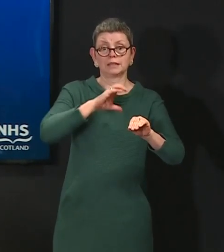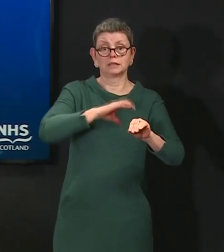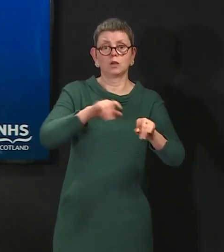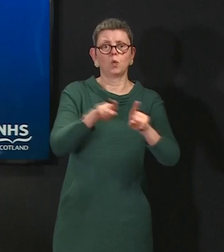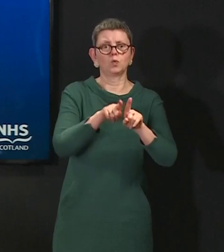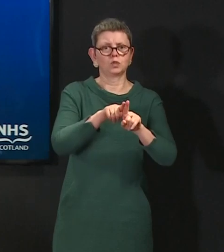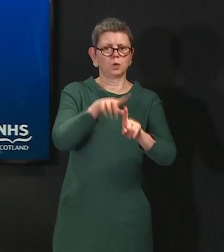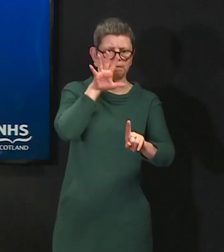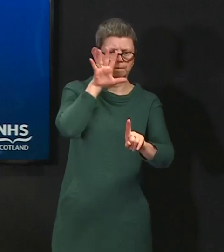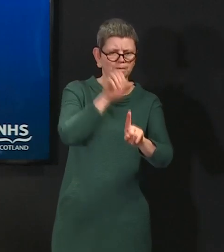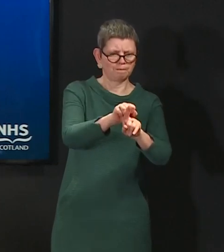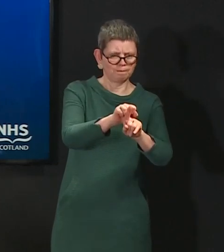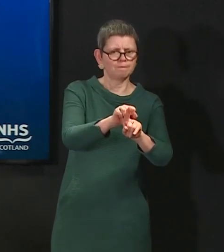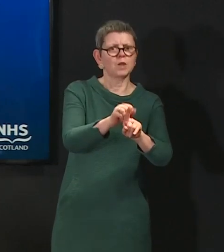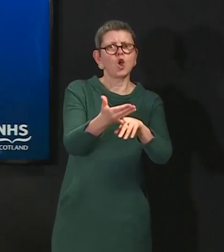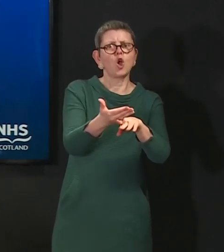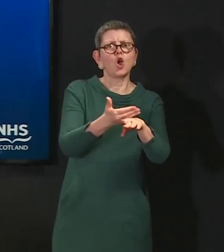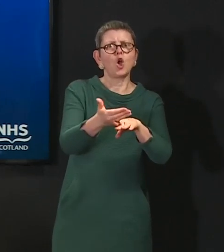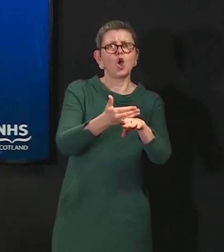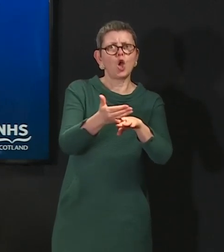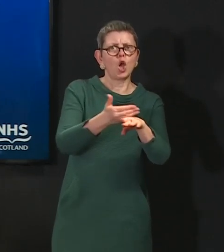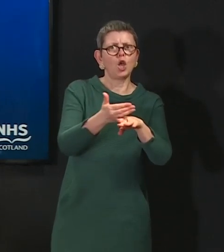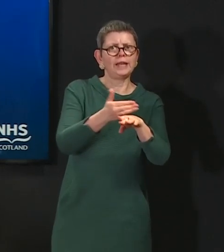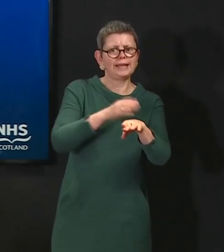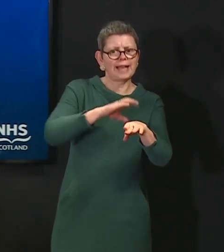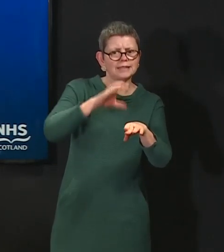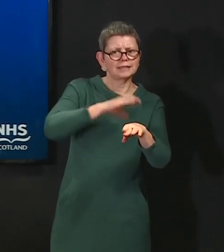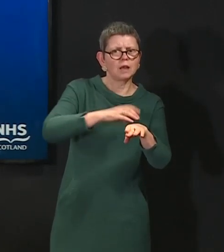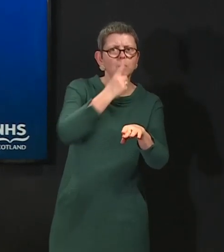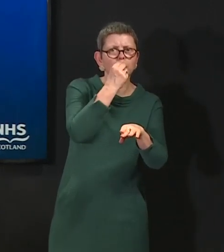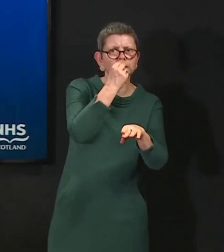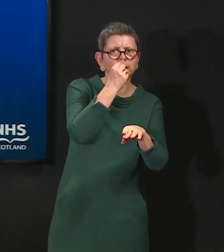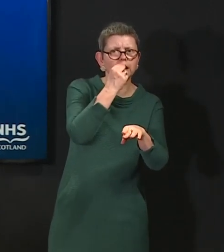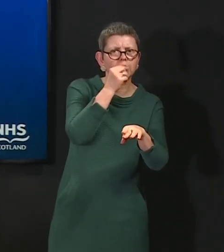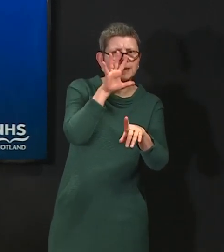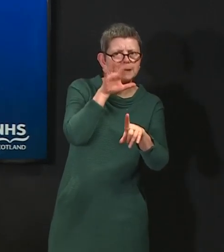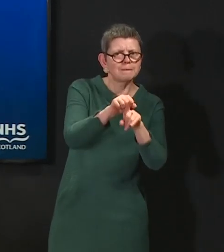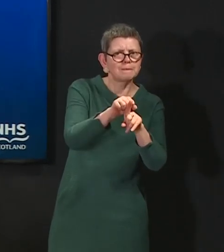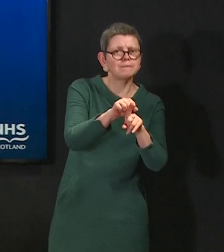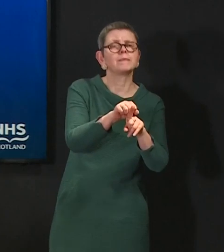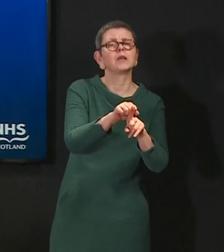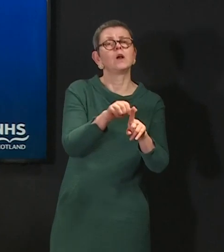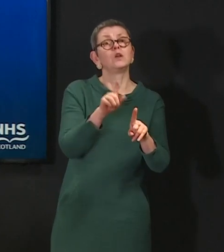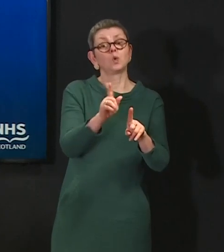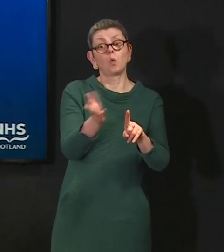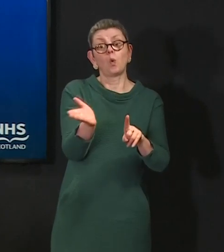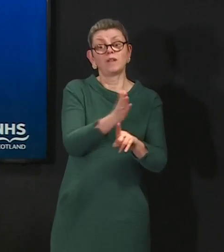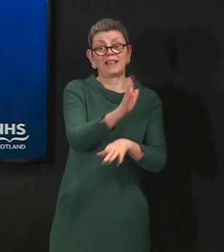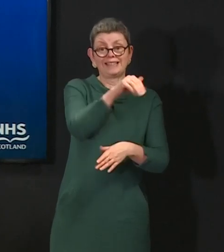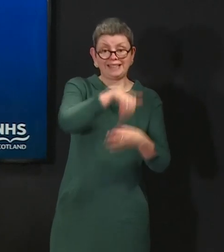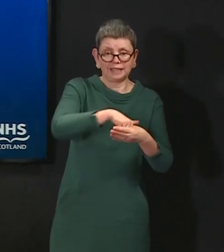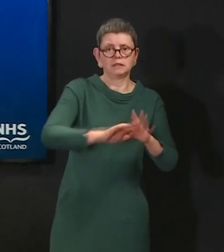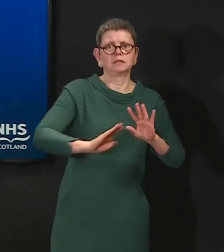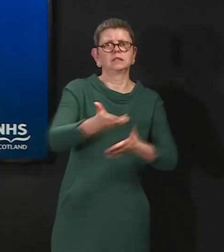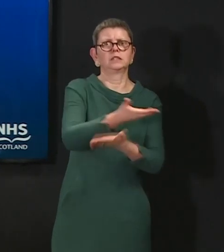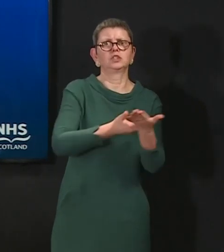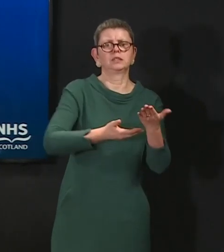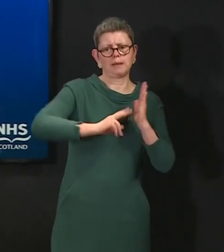individuals who are beginning to show signs that they might have cancer. So all of that will be factored into the mix, and we